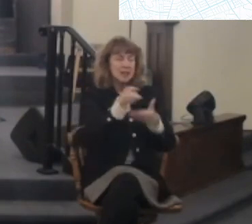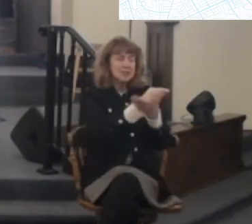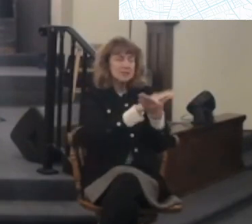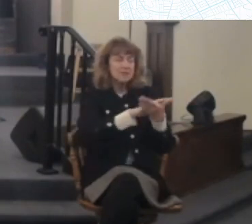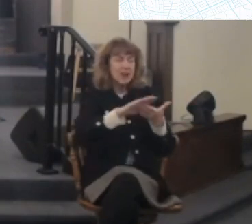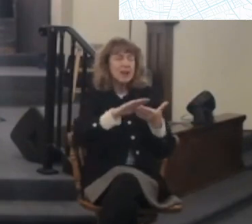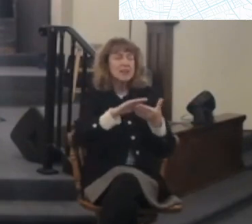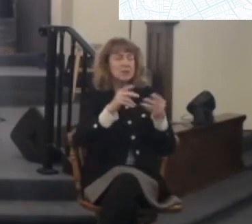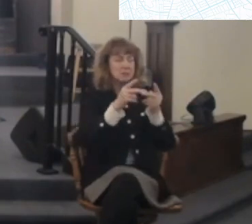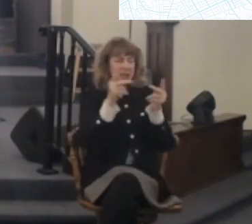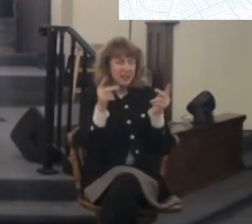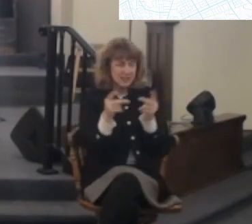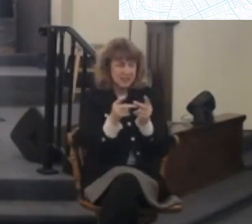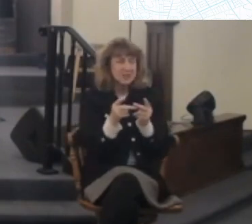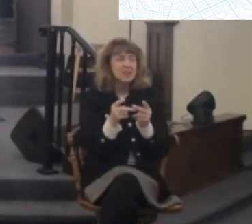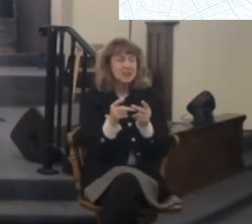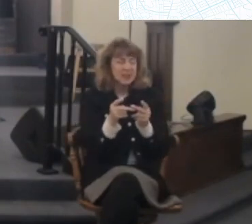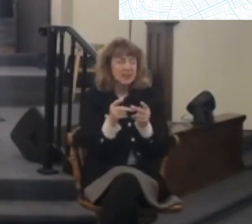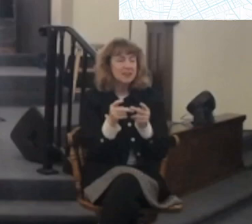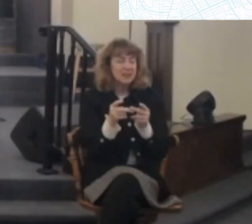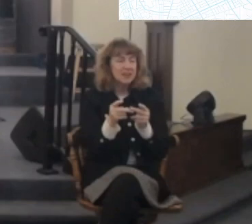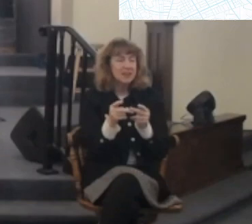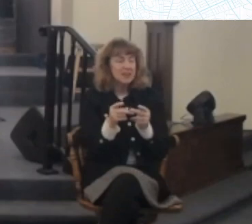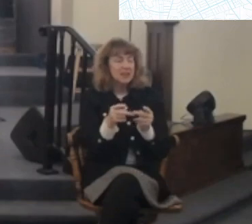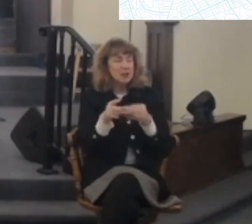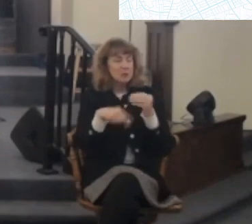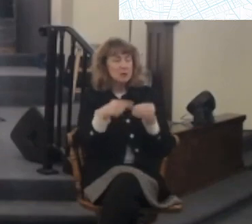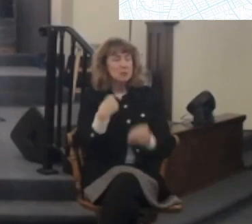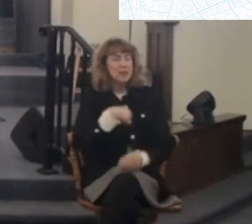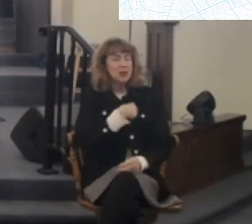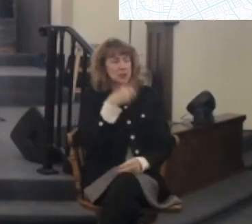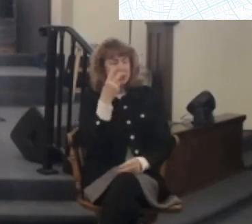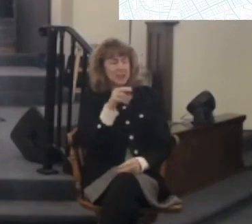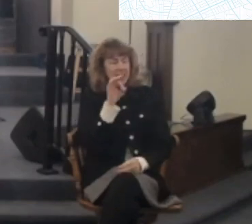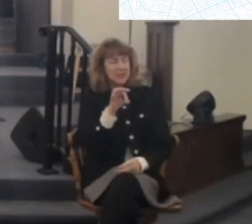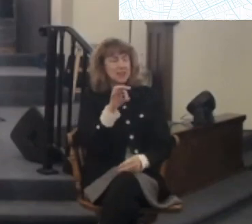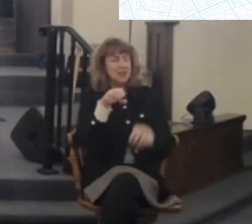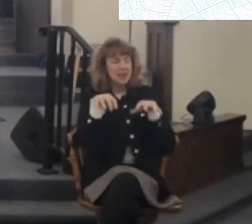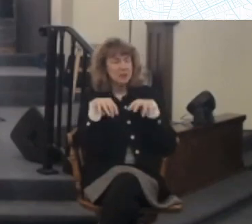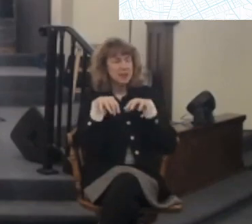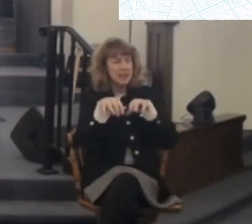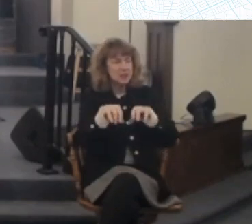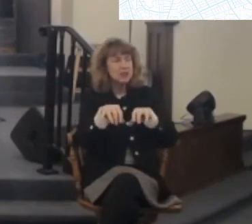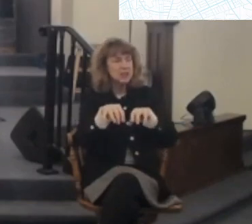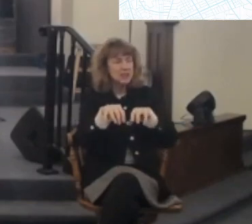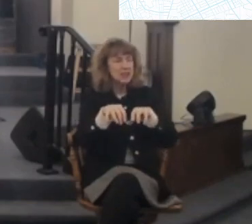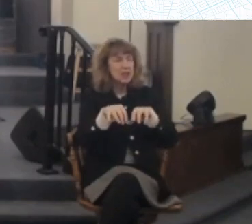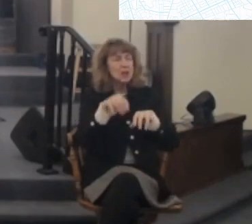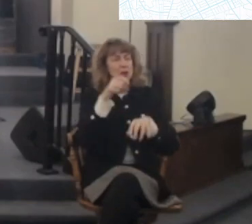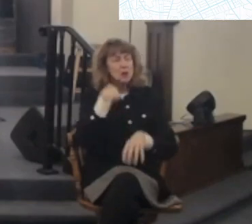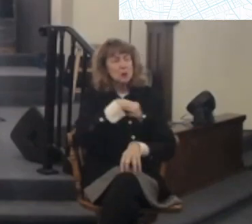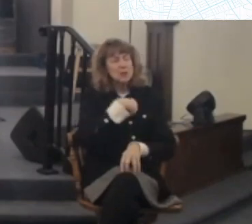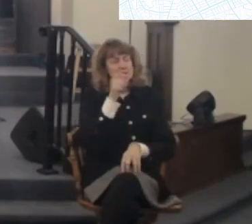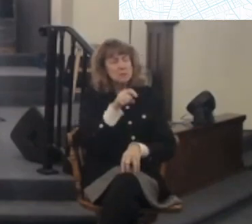dish. When we're looking at this congregation, we should be taking a little bit from everyone,